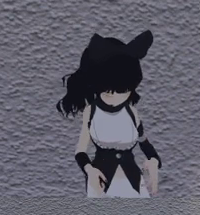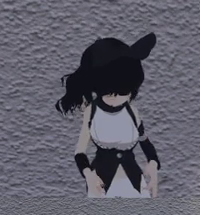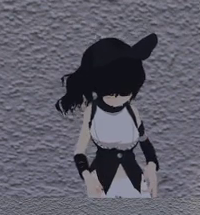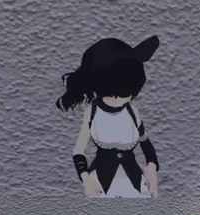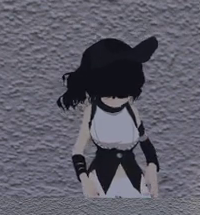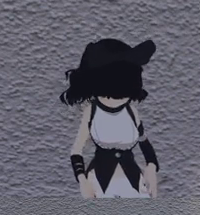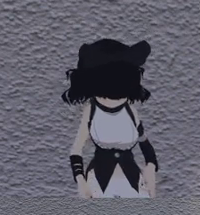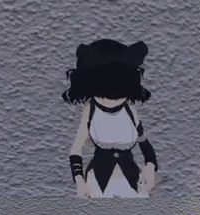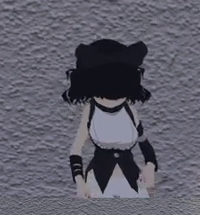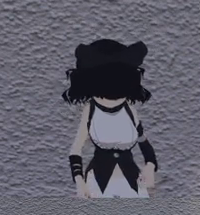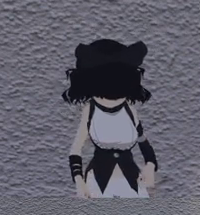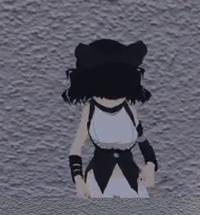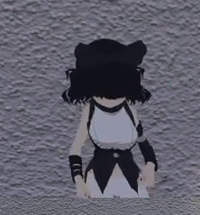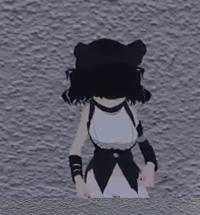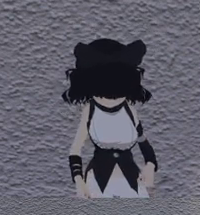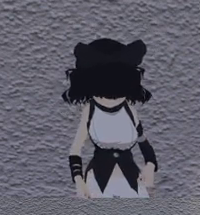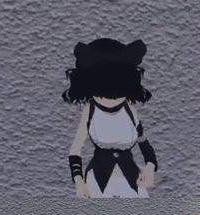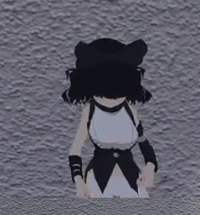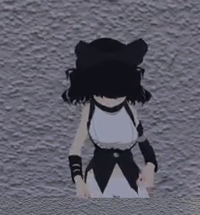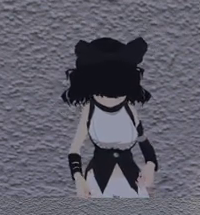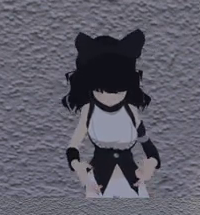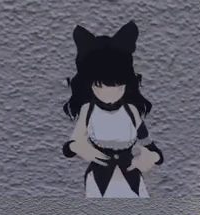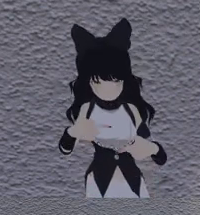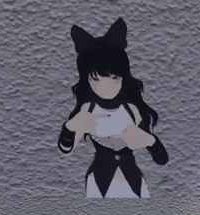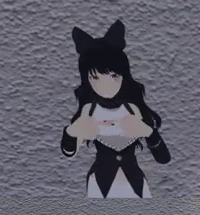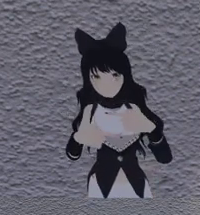Good, good.